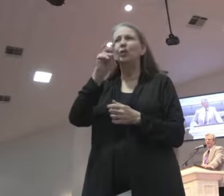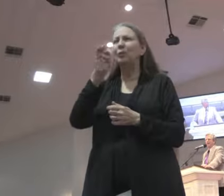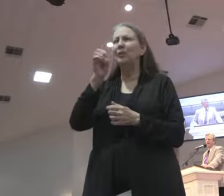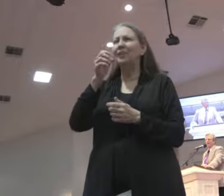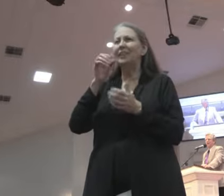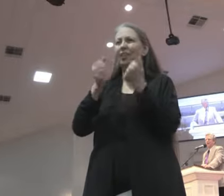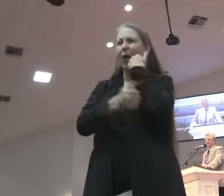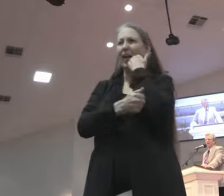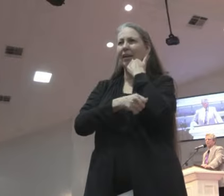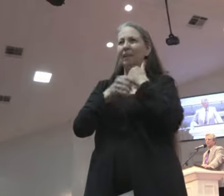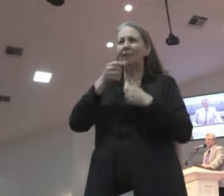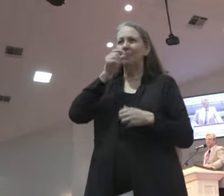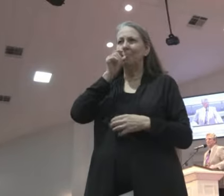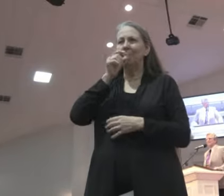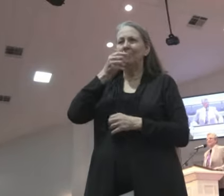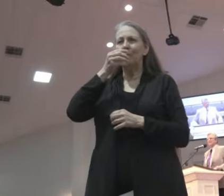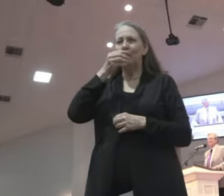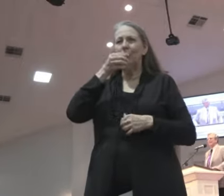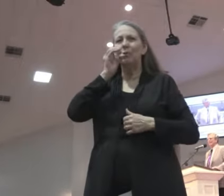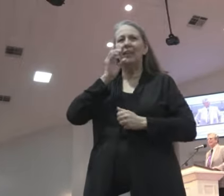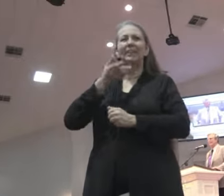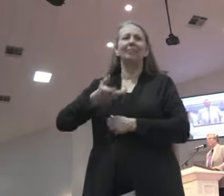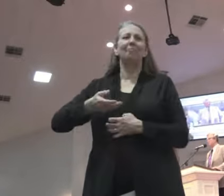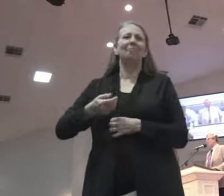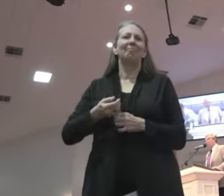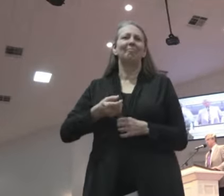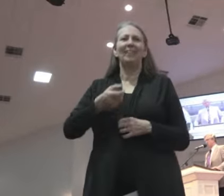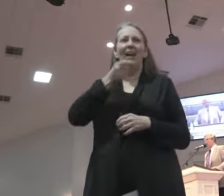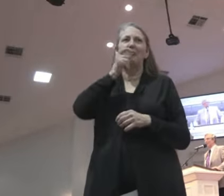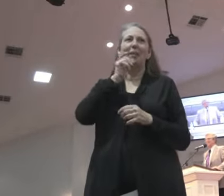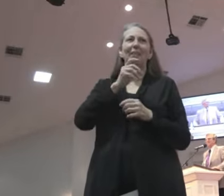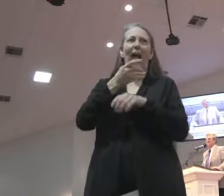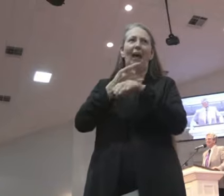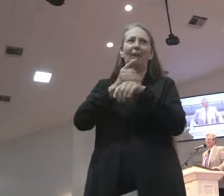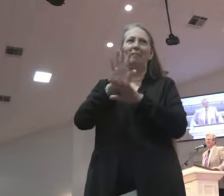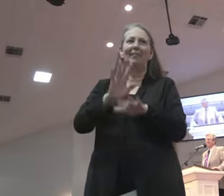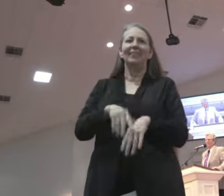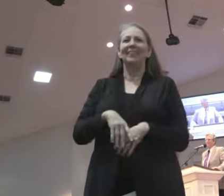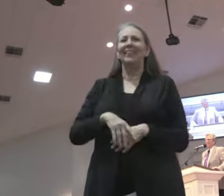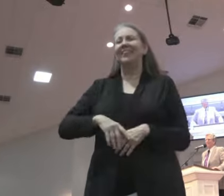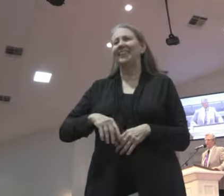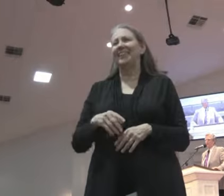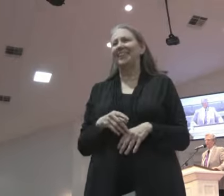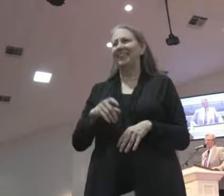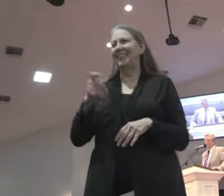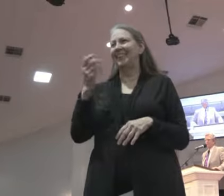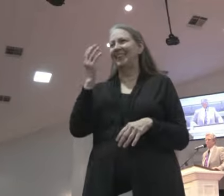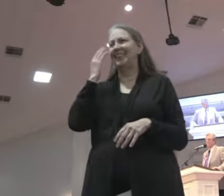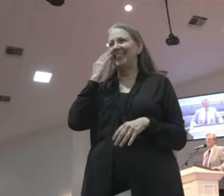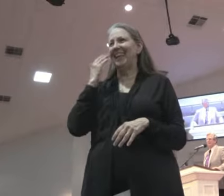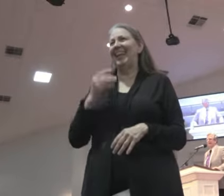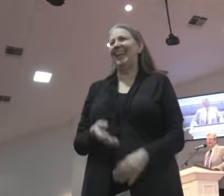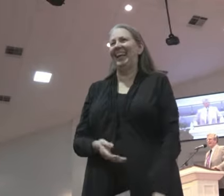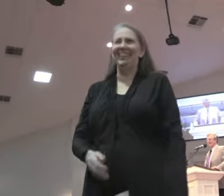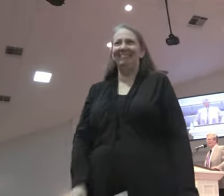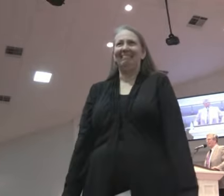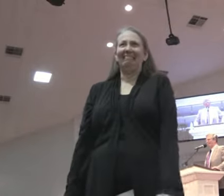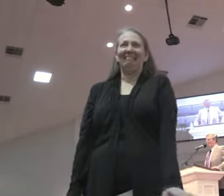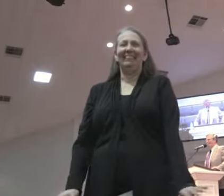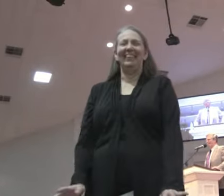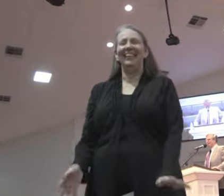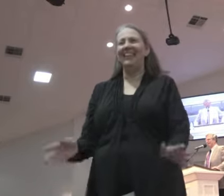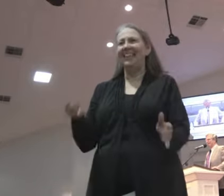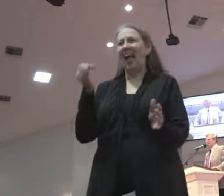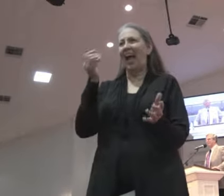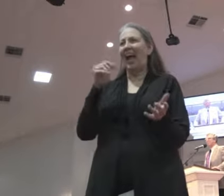of an annual thing with our church, and I think we're supposed to do it. The Lord taught us to do it. I don't think